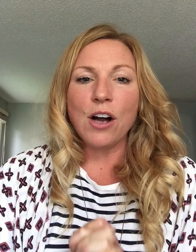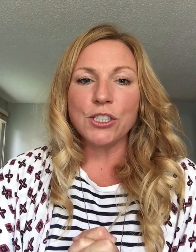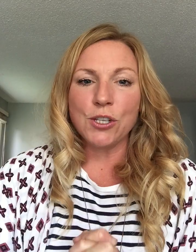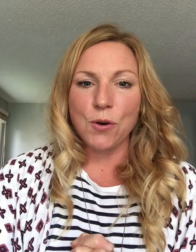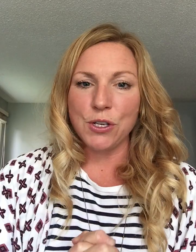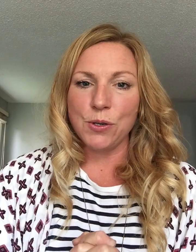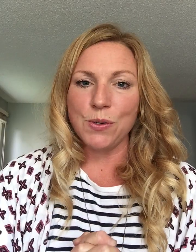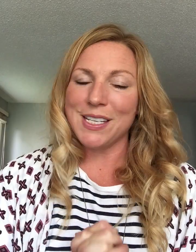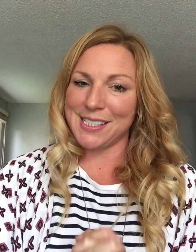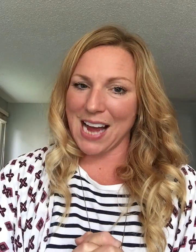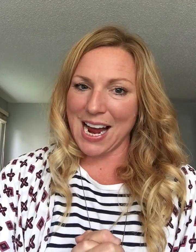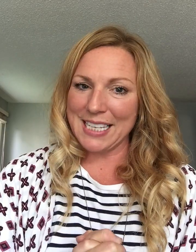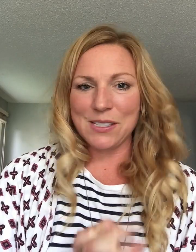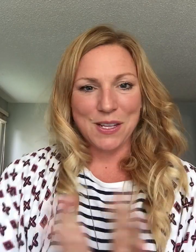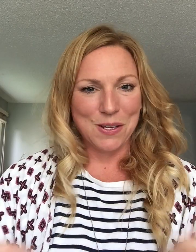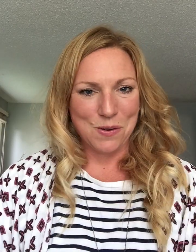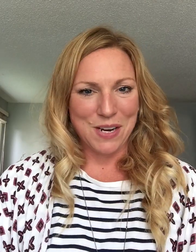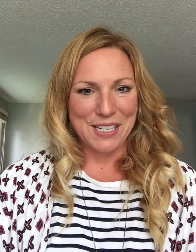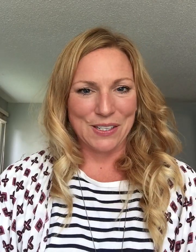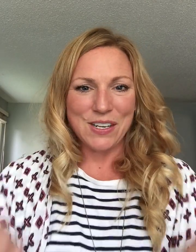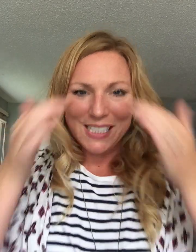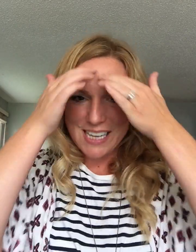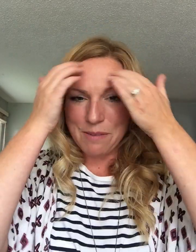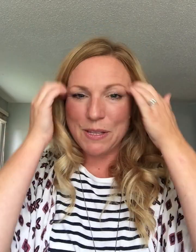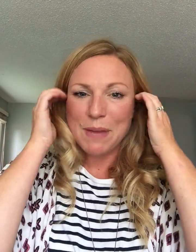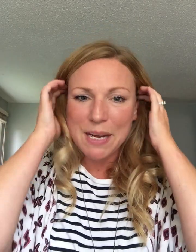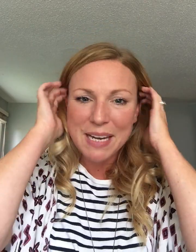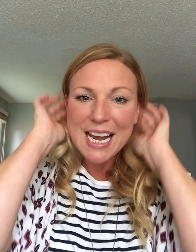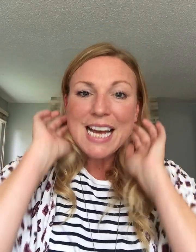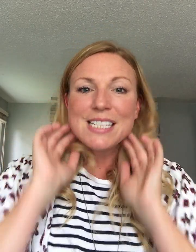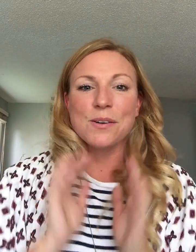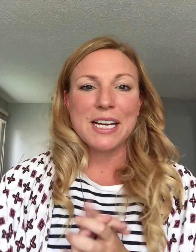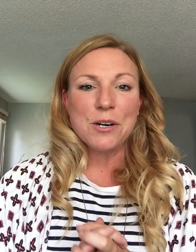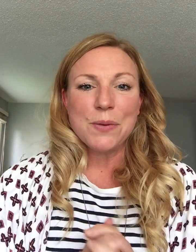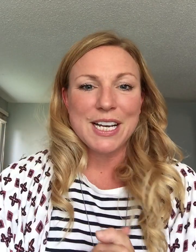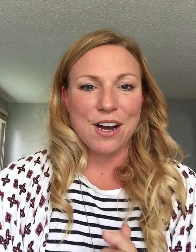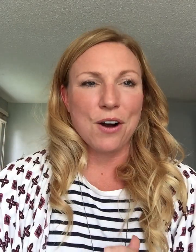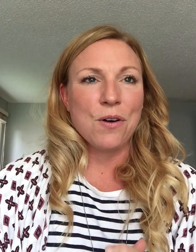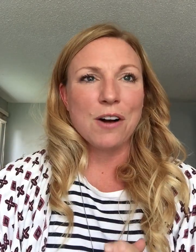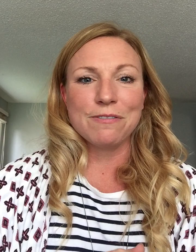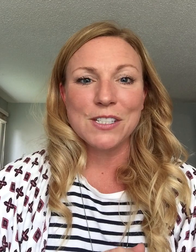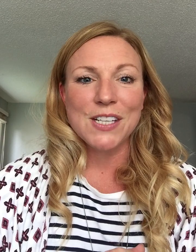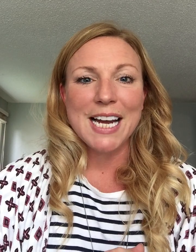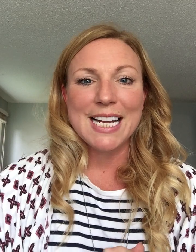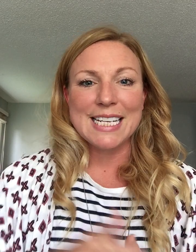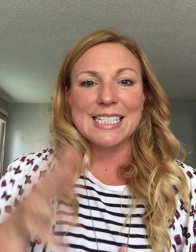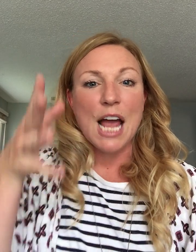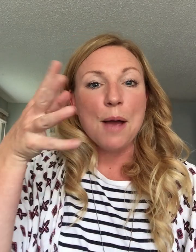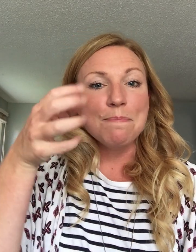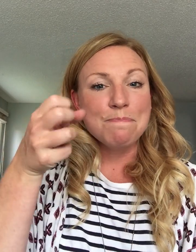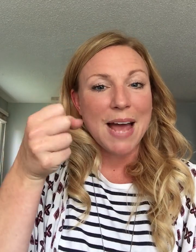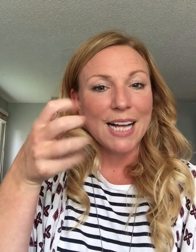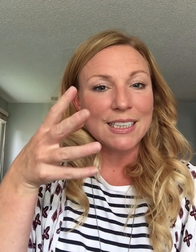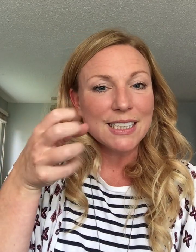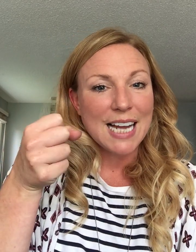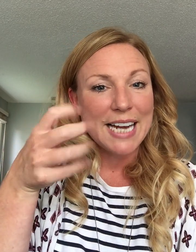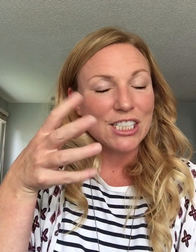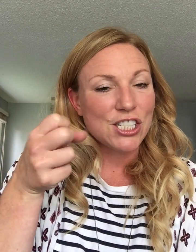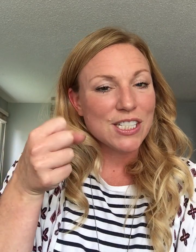I'll show you the signs that you can learn and sign with baby. So here we go. Our first sign is milk, and it's just